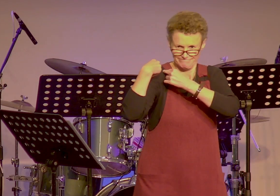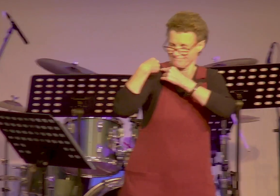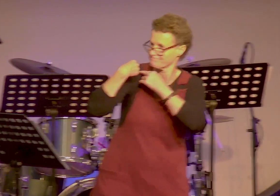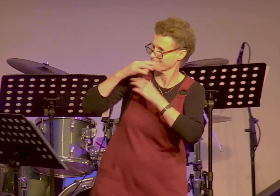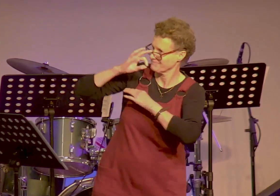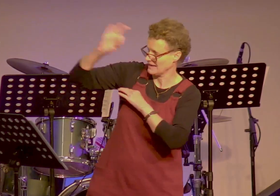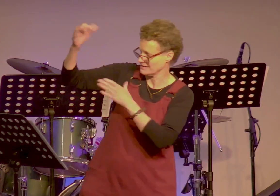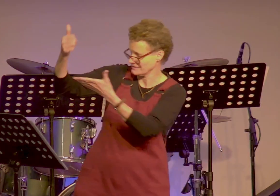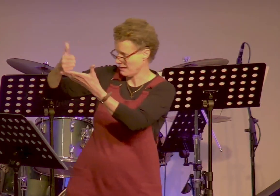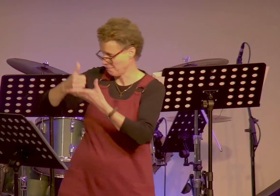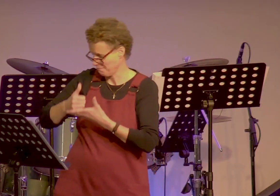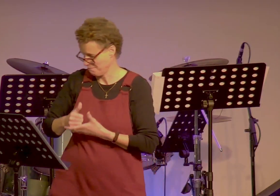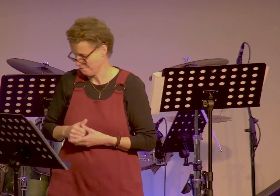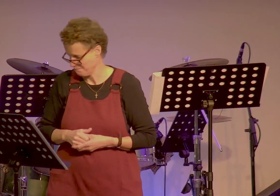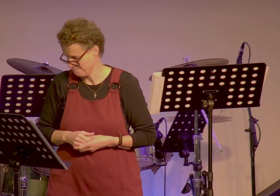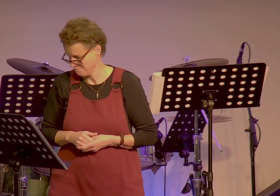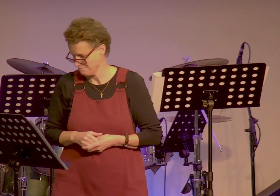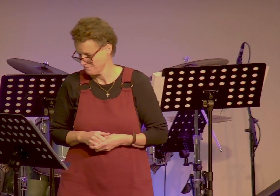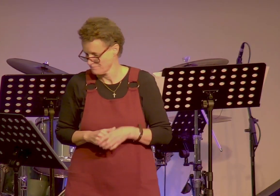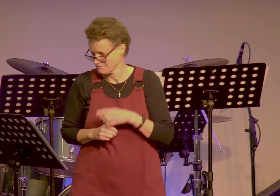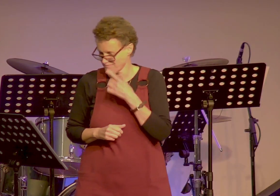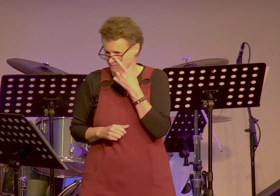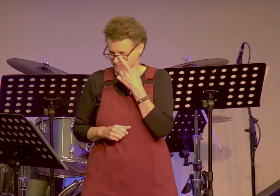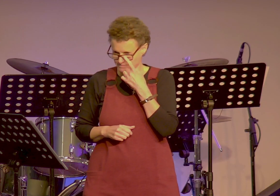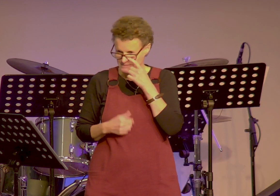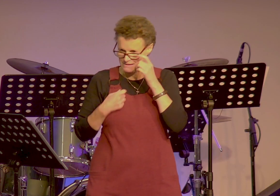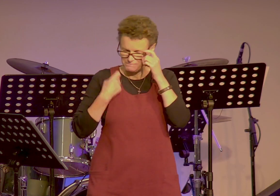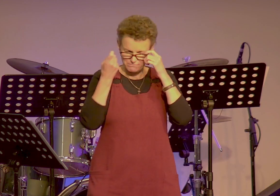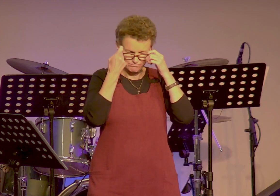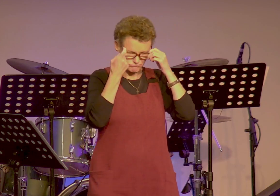it upon himself to ask the Lord for help.